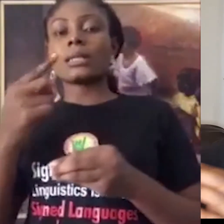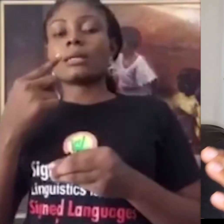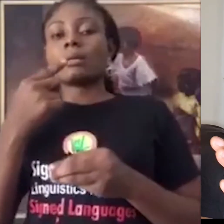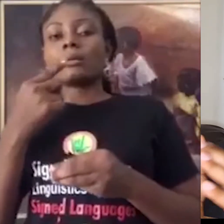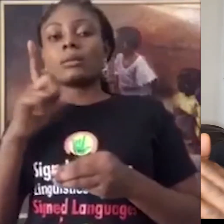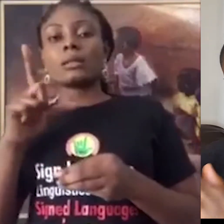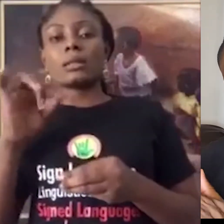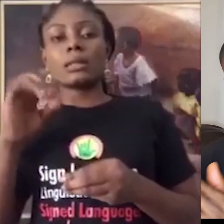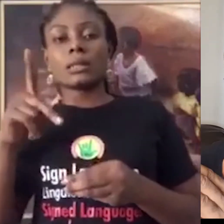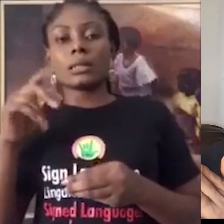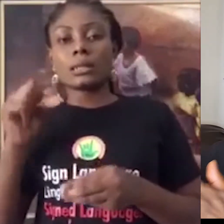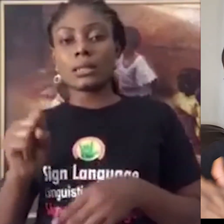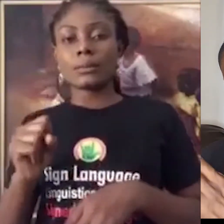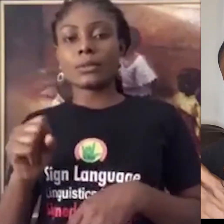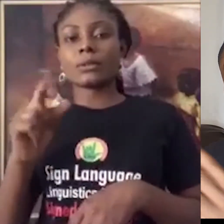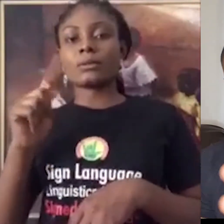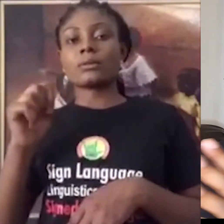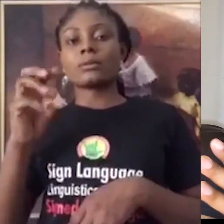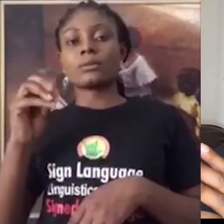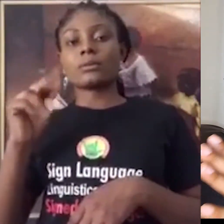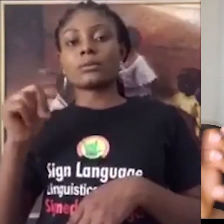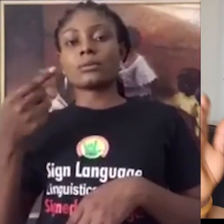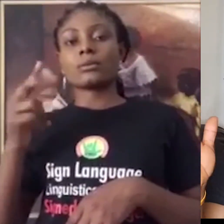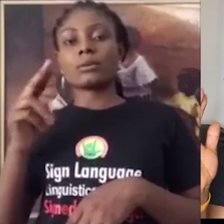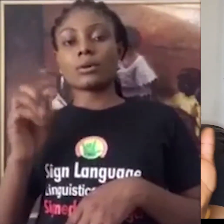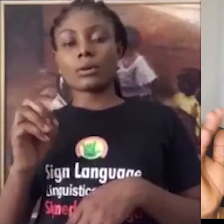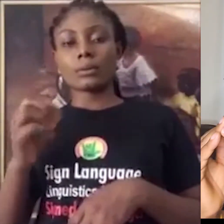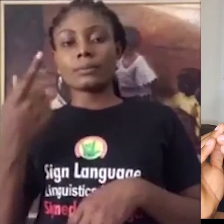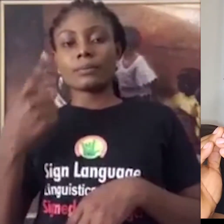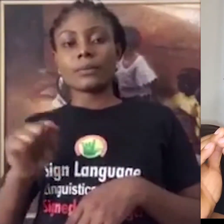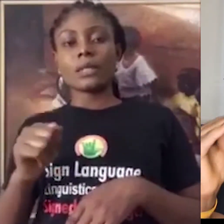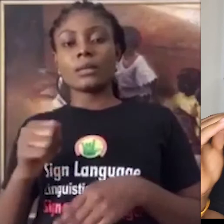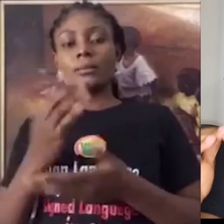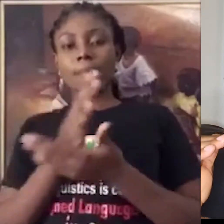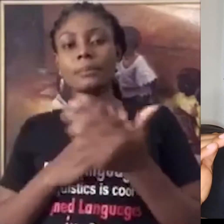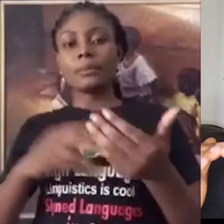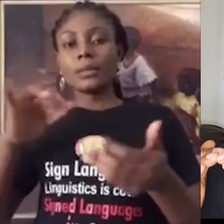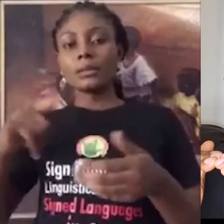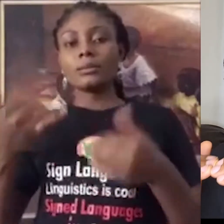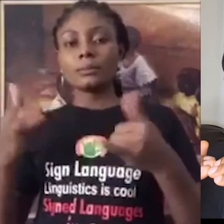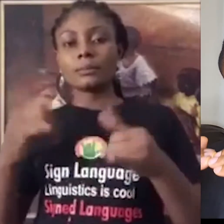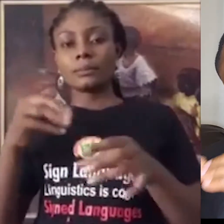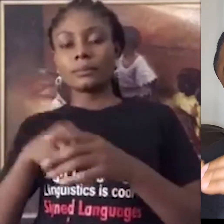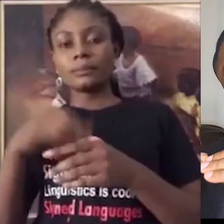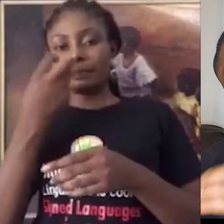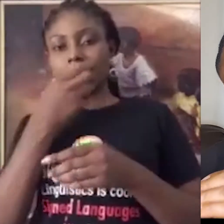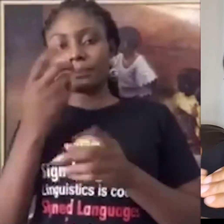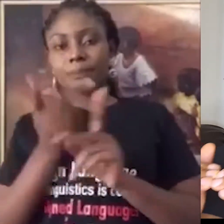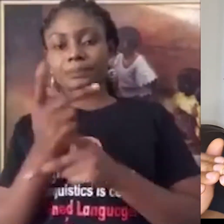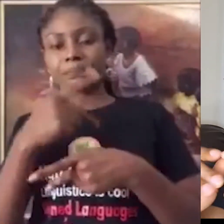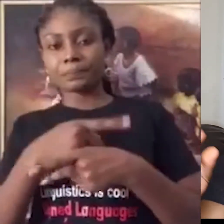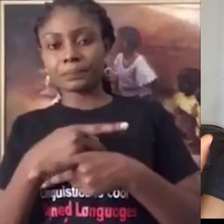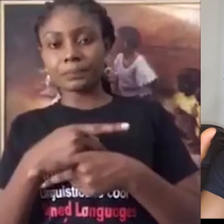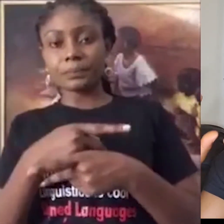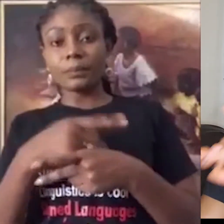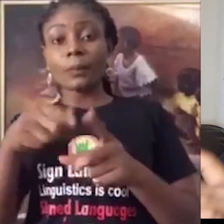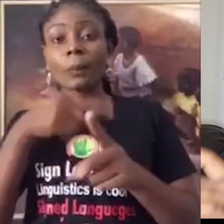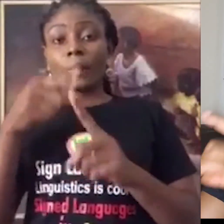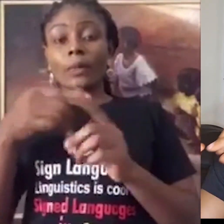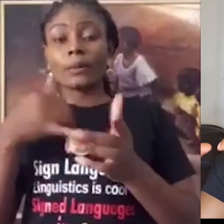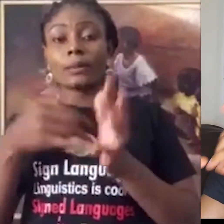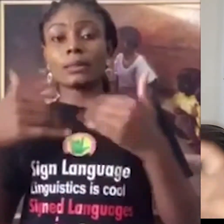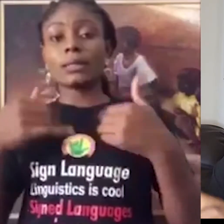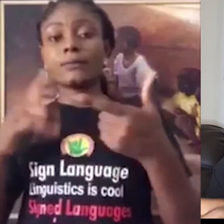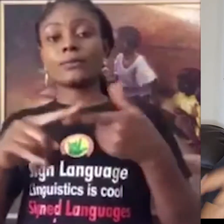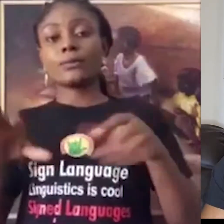lips, the tongue and the teeth, the activities, the roles they play in speech production,